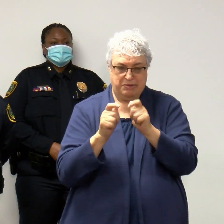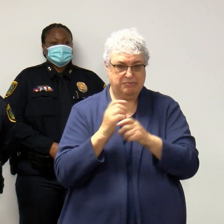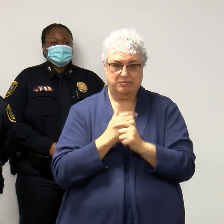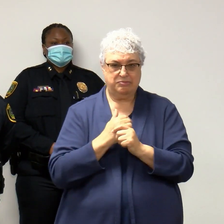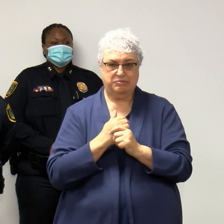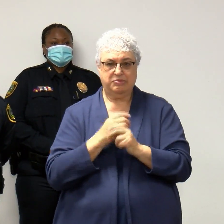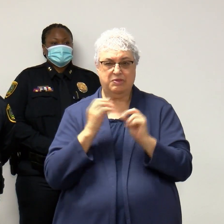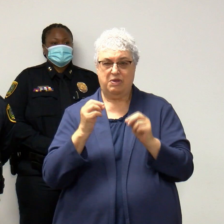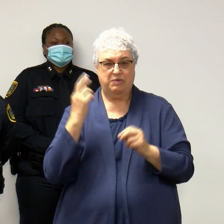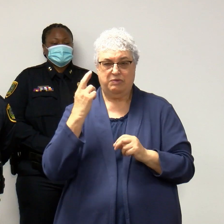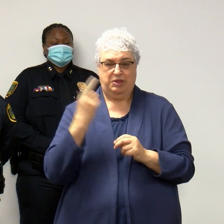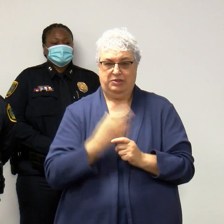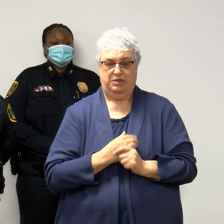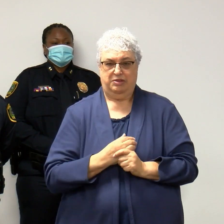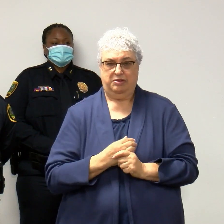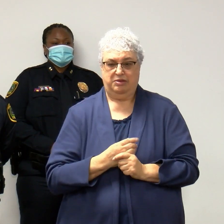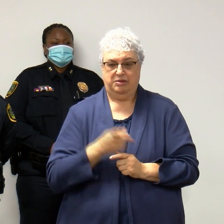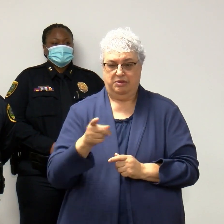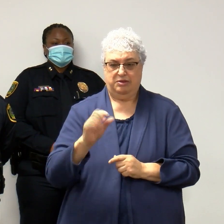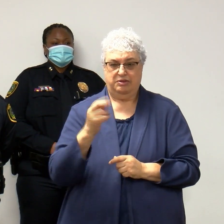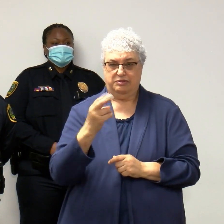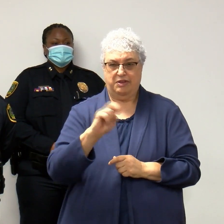when there was no imminent threat,